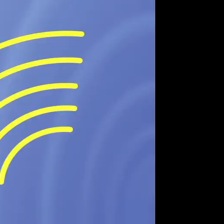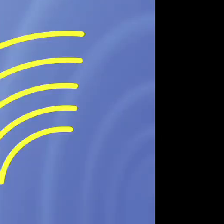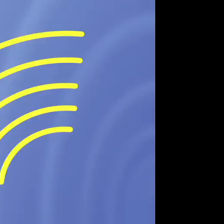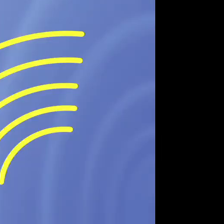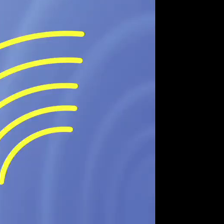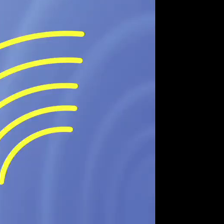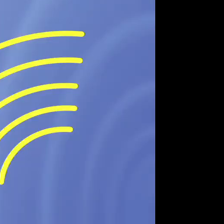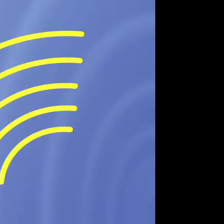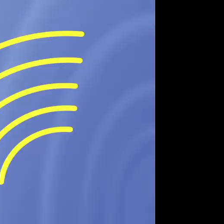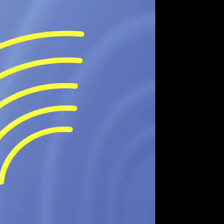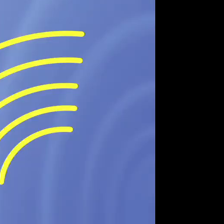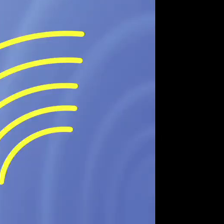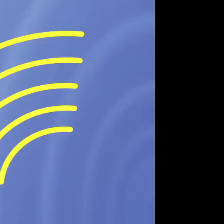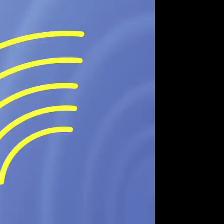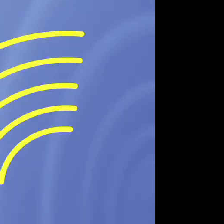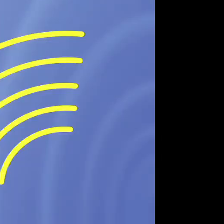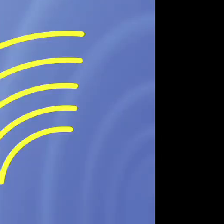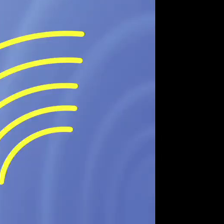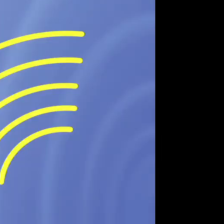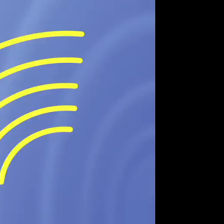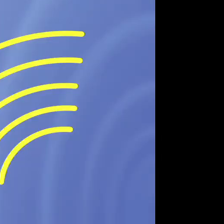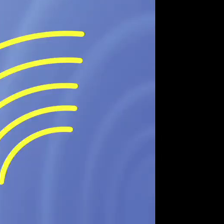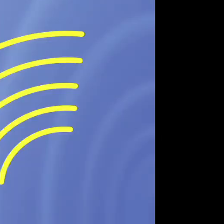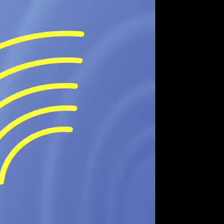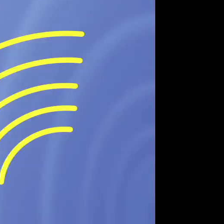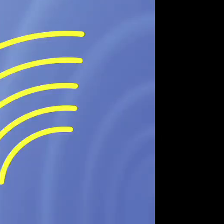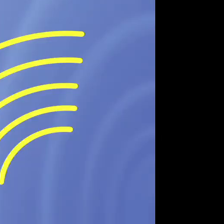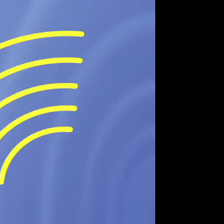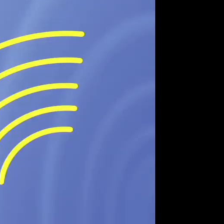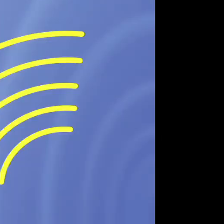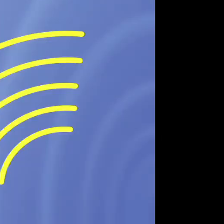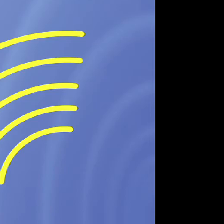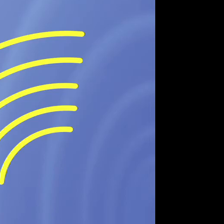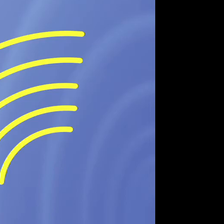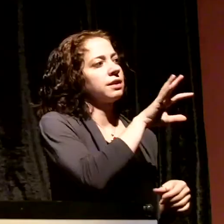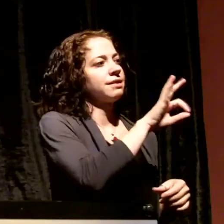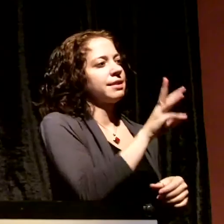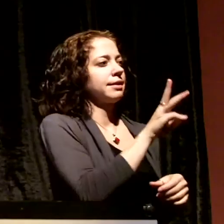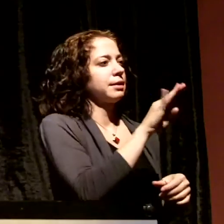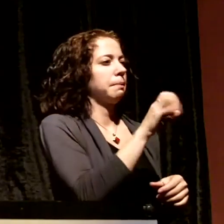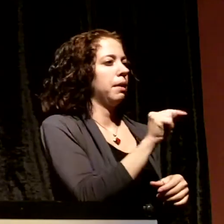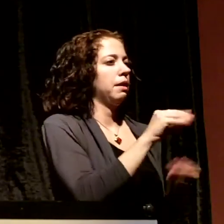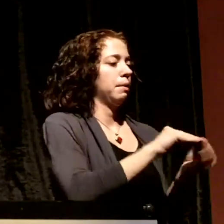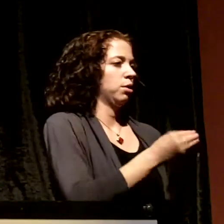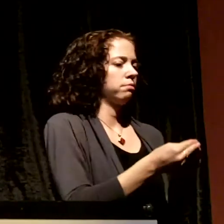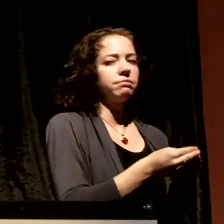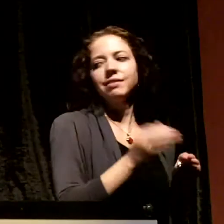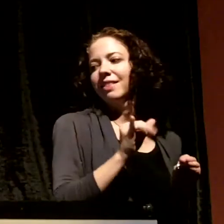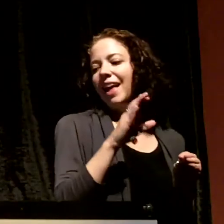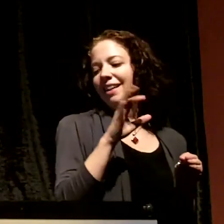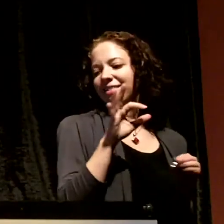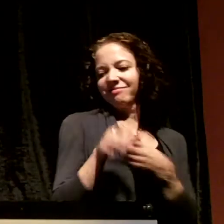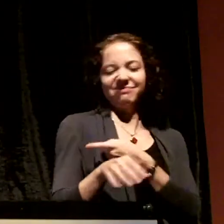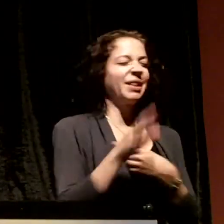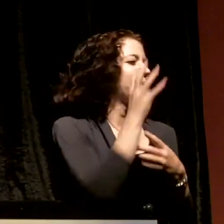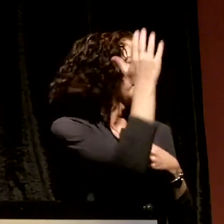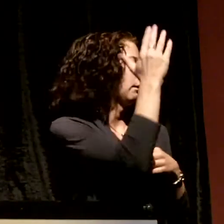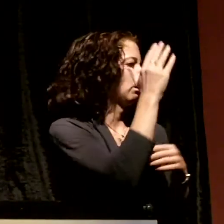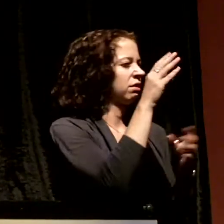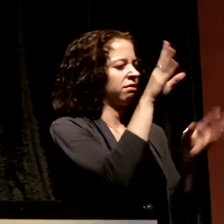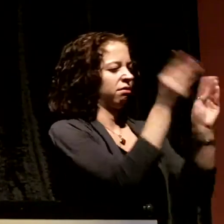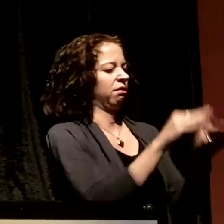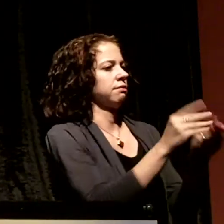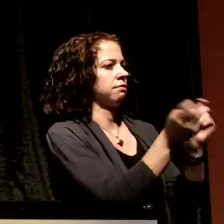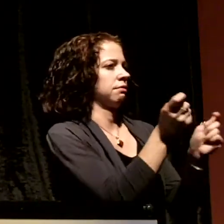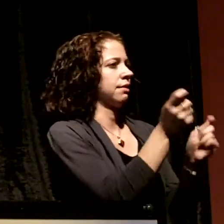it just enough to encode its 96-bit number, sort of like this funhouse mirror. And it's sort of incredible on the reader side,